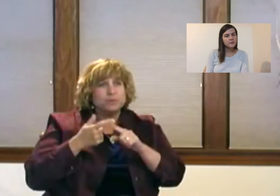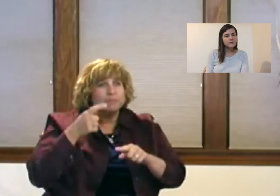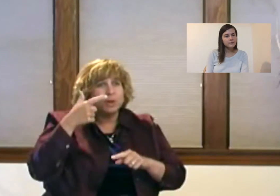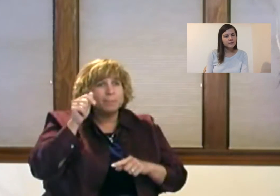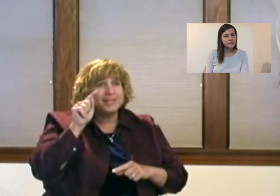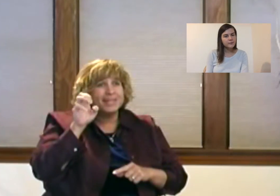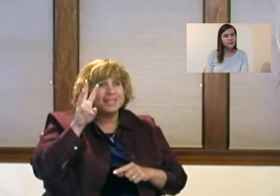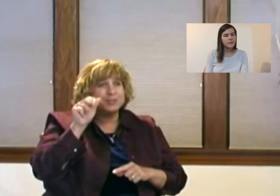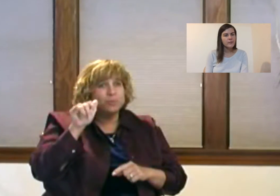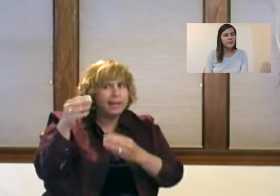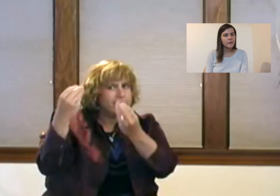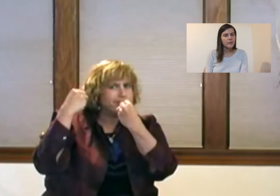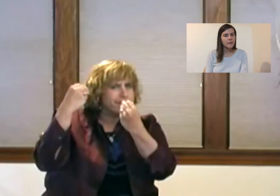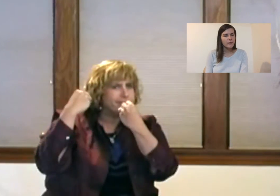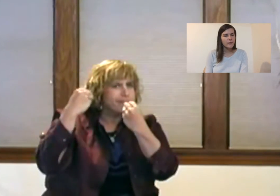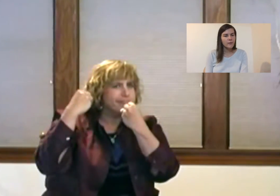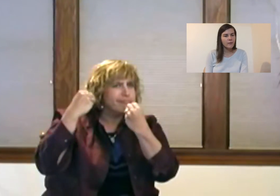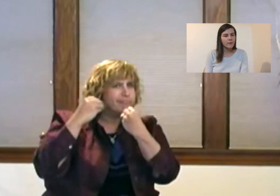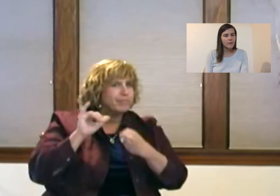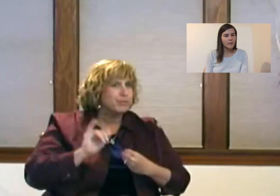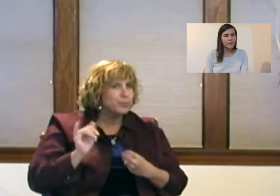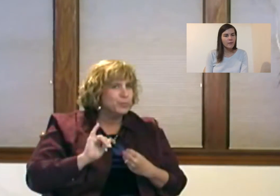that.